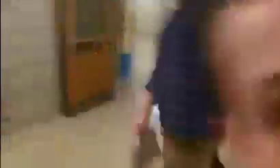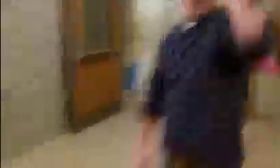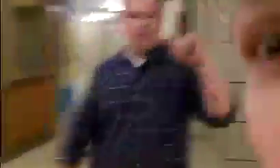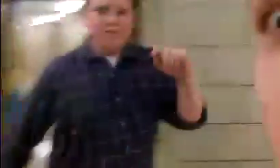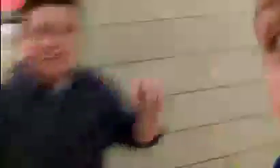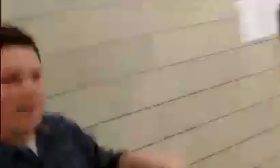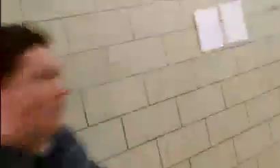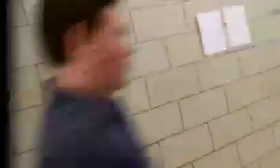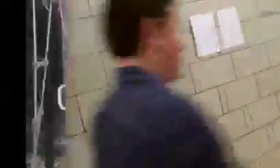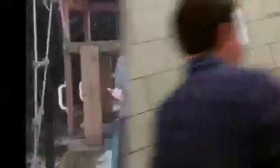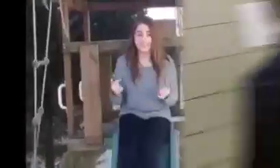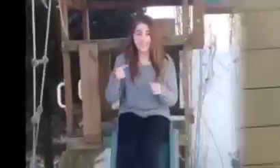Hi. That.